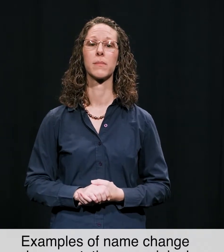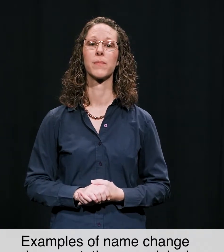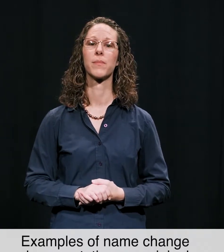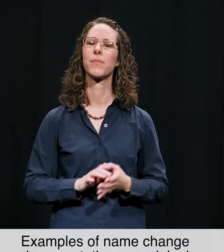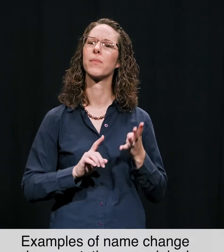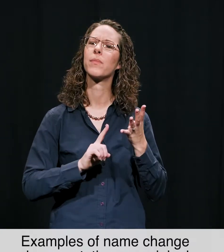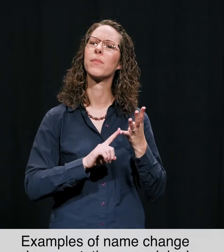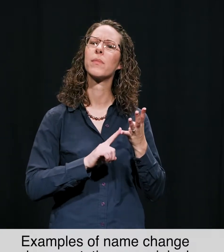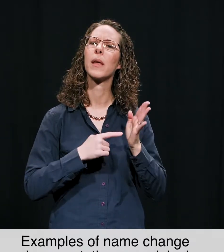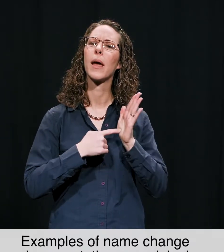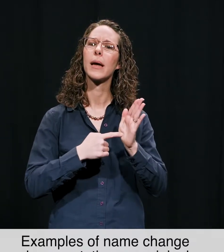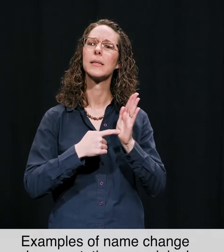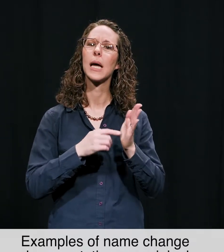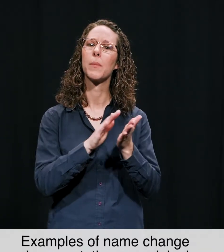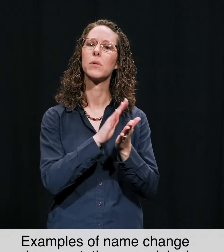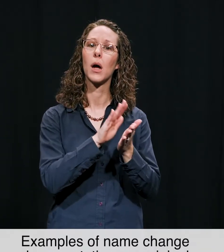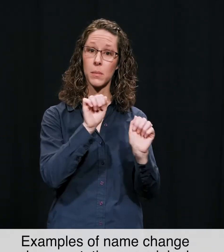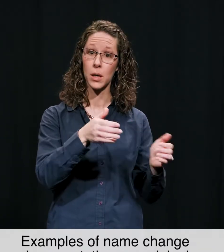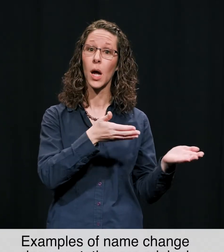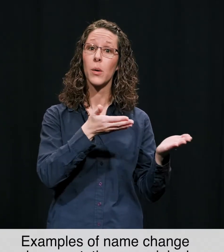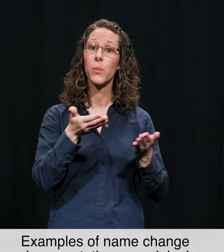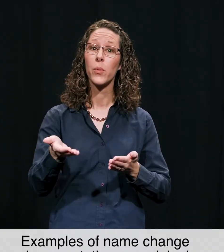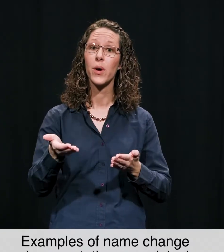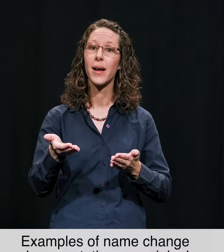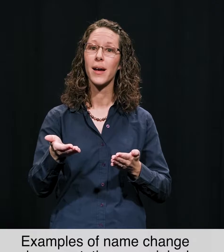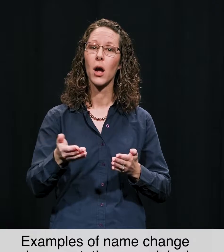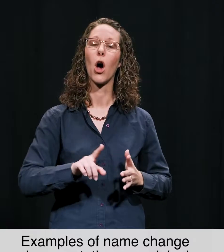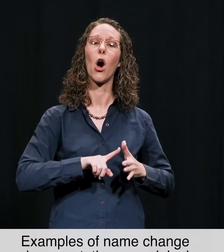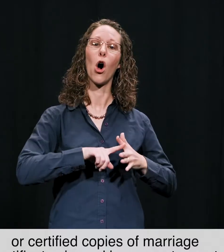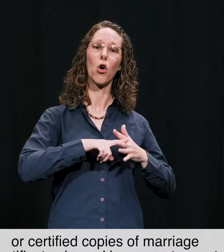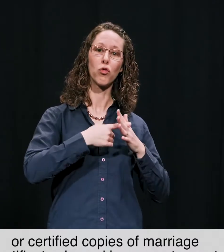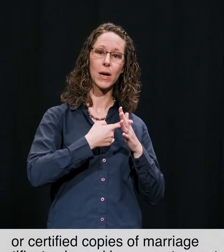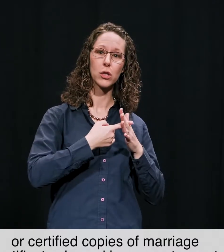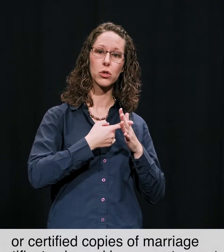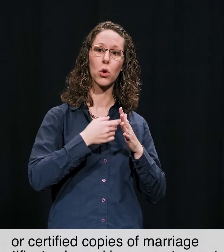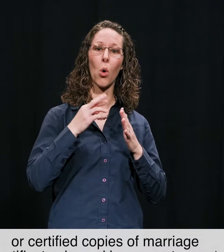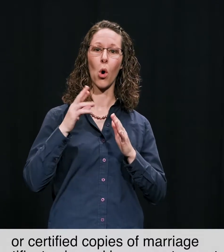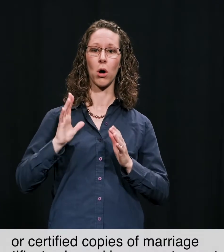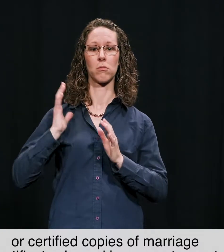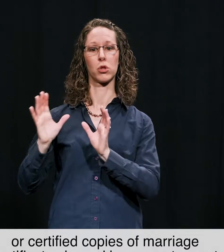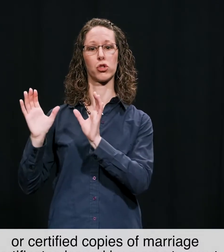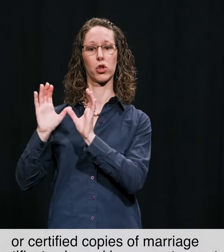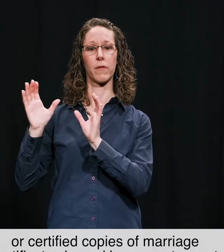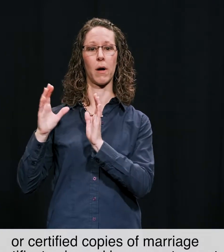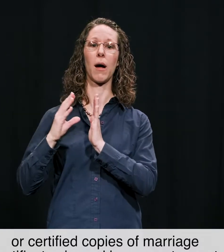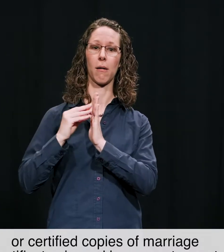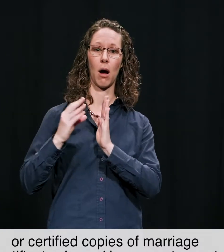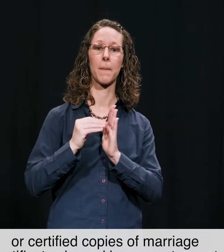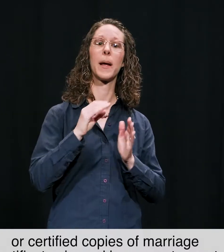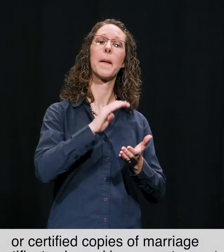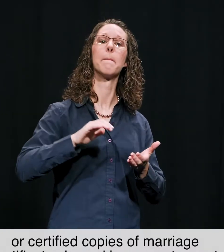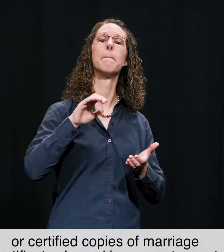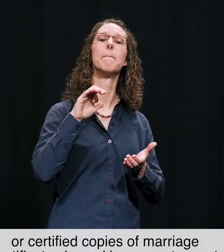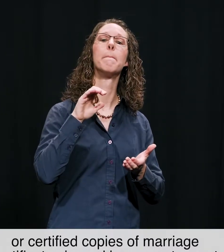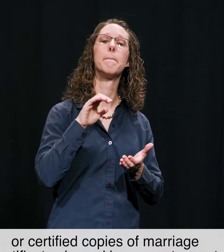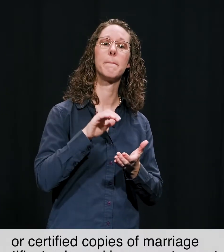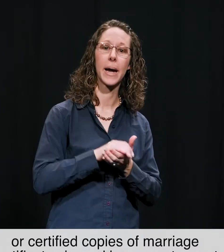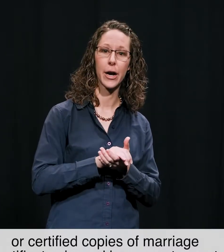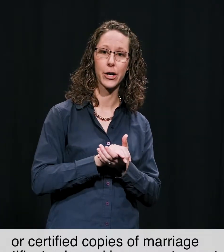Examples of name change documentation are original or certified copies of marriage certificates issued by a